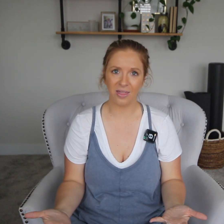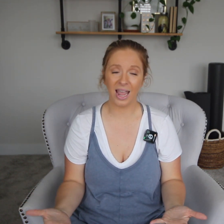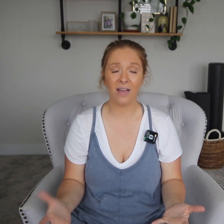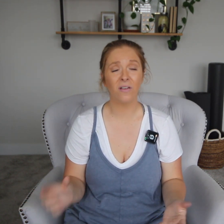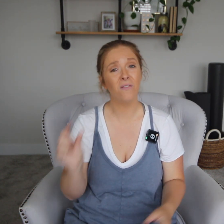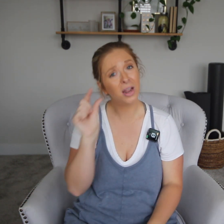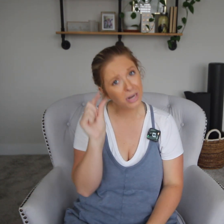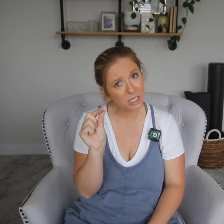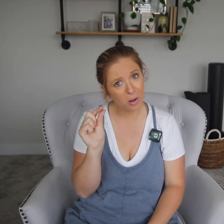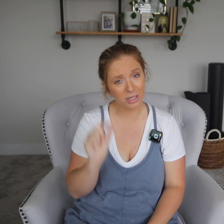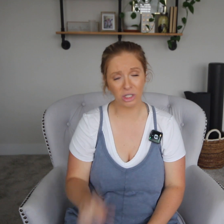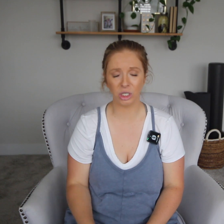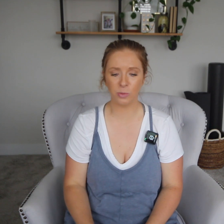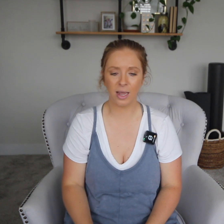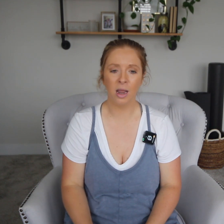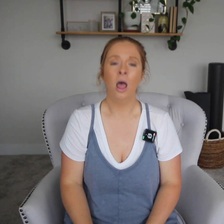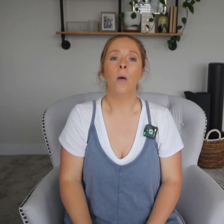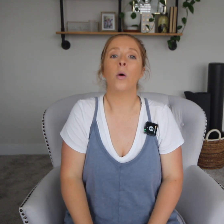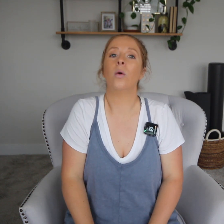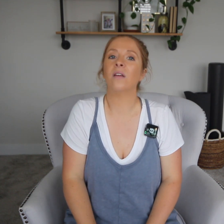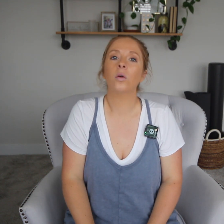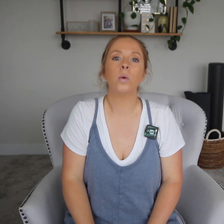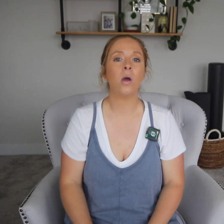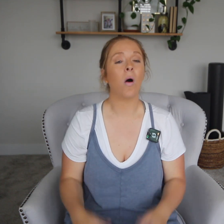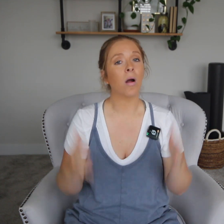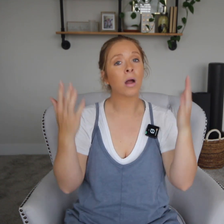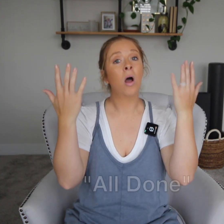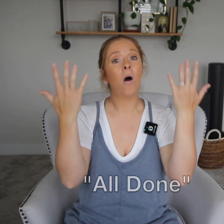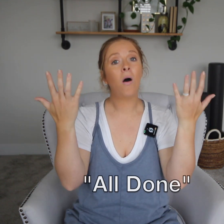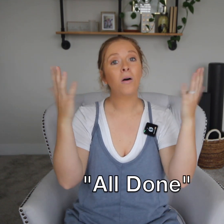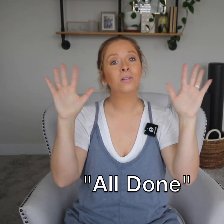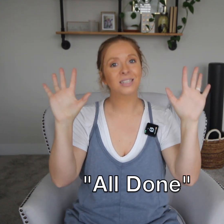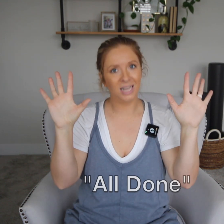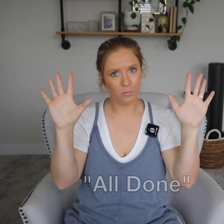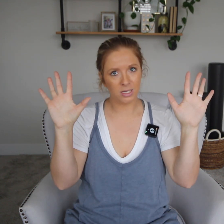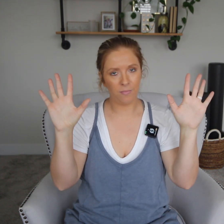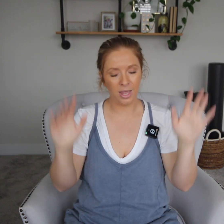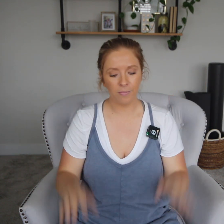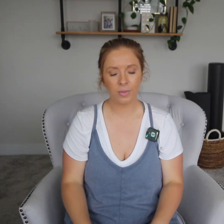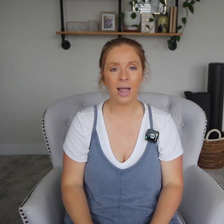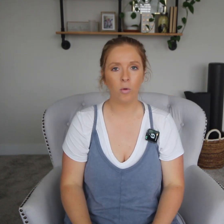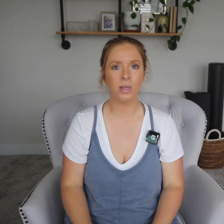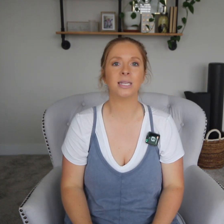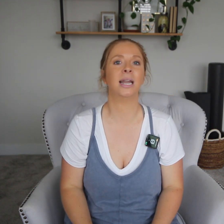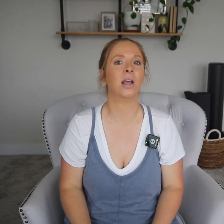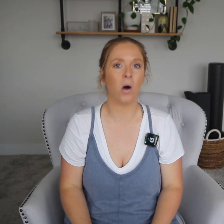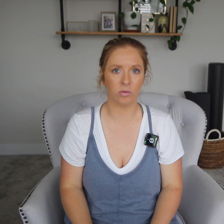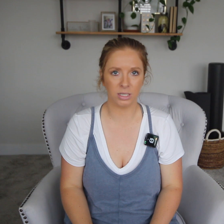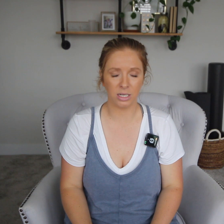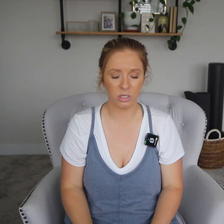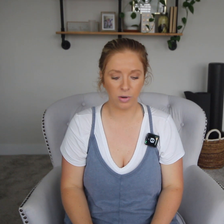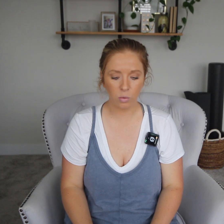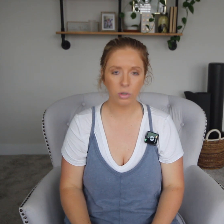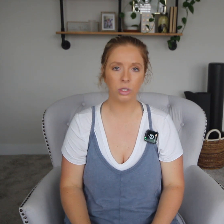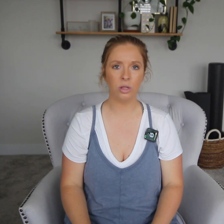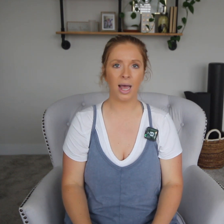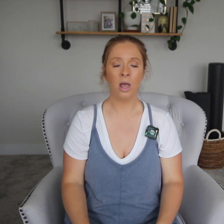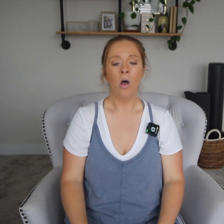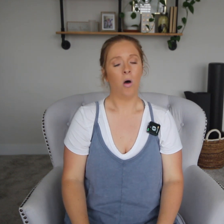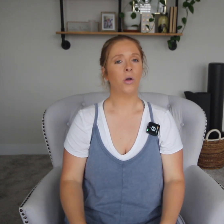have a very small attention span, but whenever we are all done with something, I will be signing all done. So in order to do that, all you